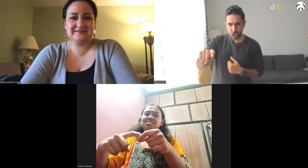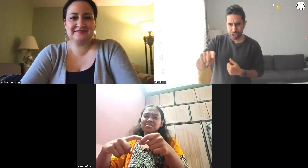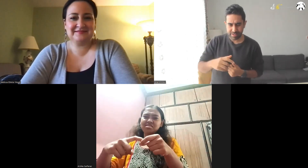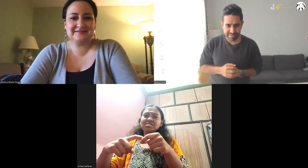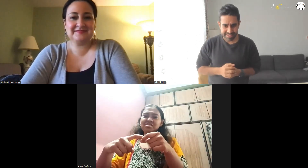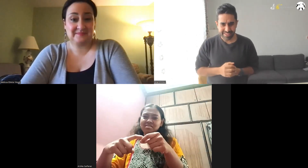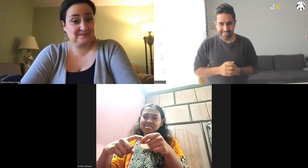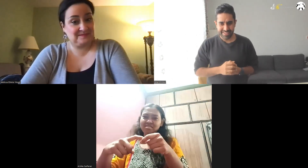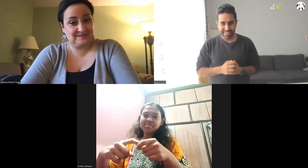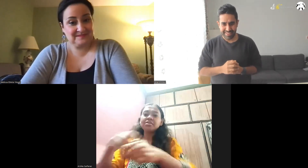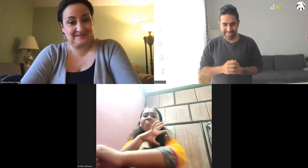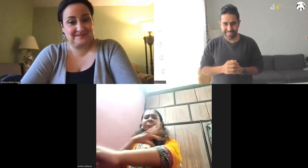I wanted to ask you